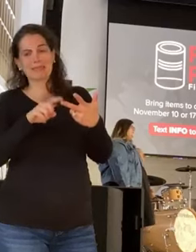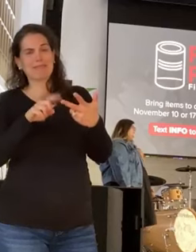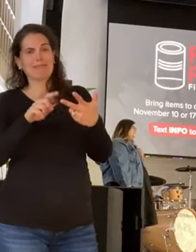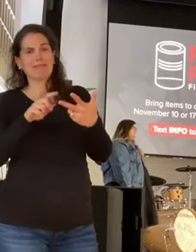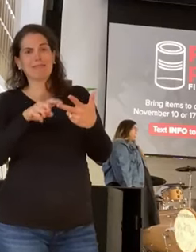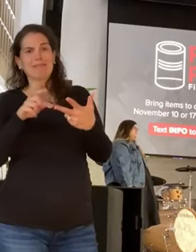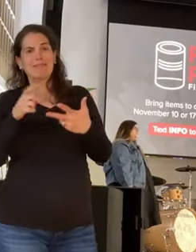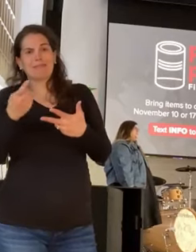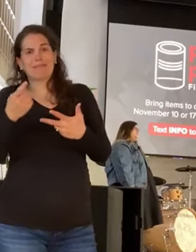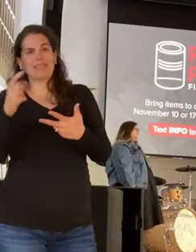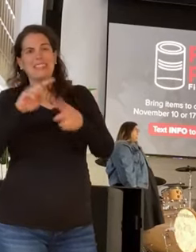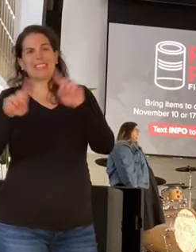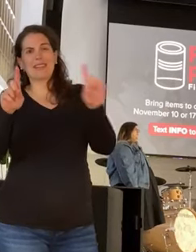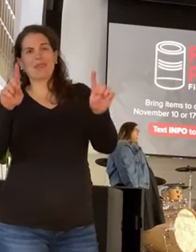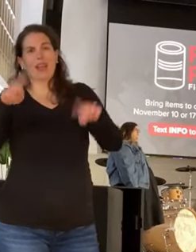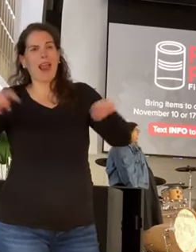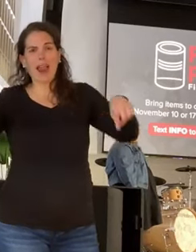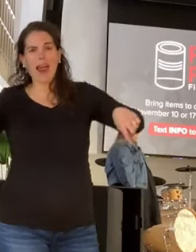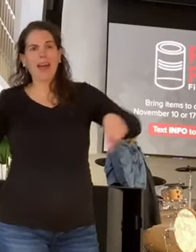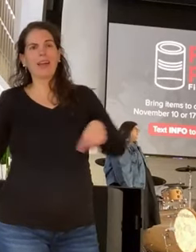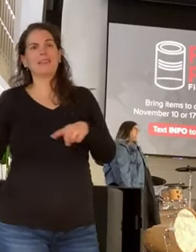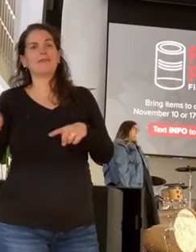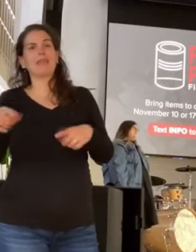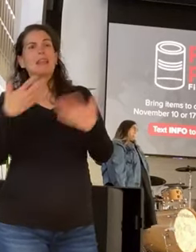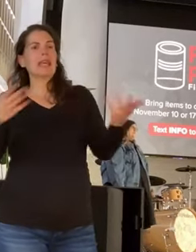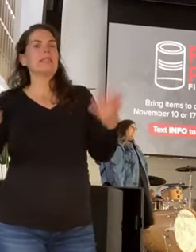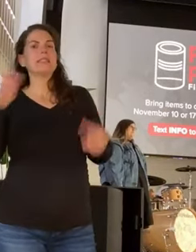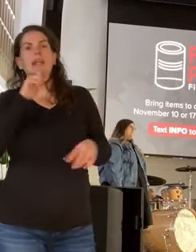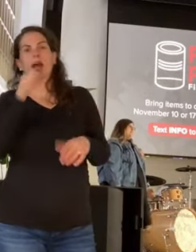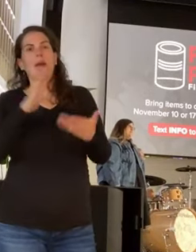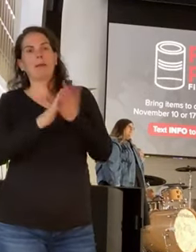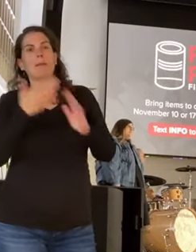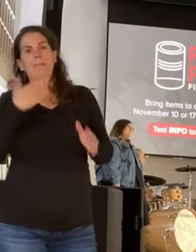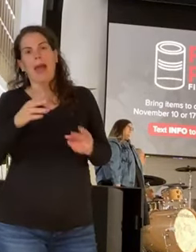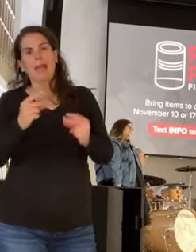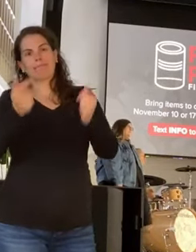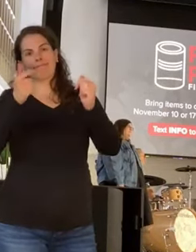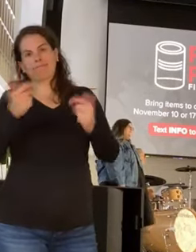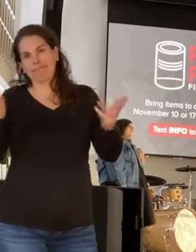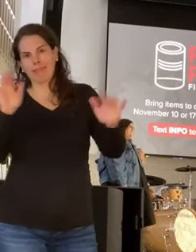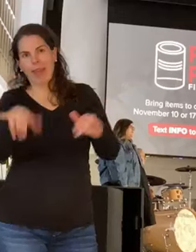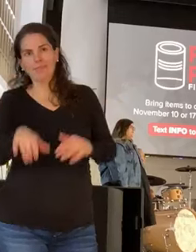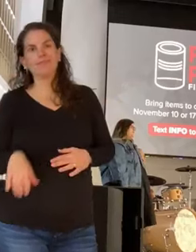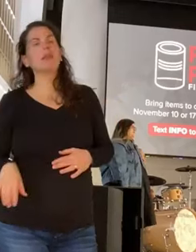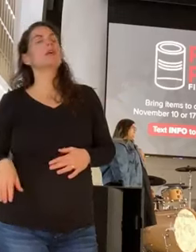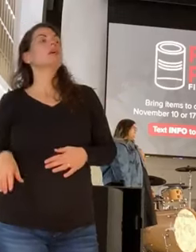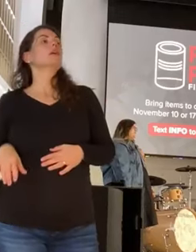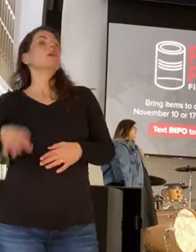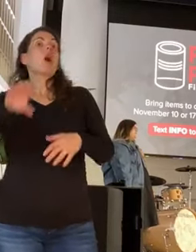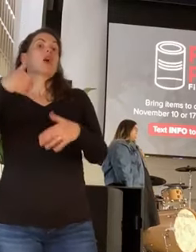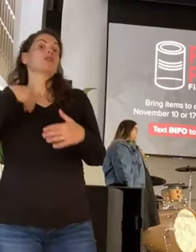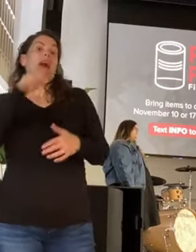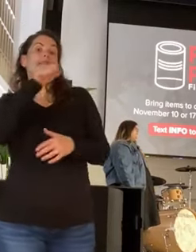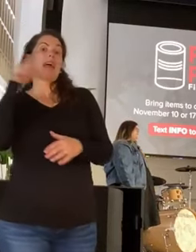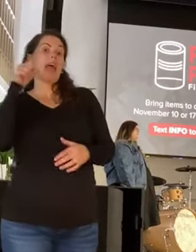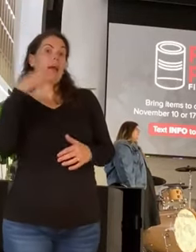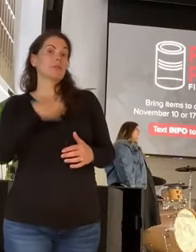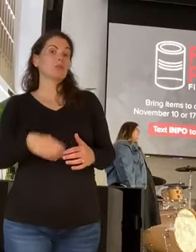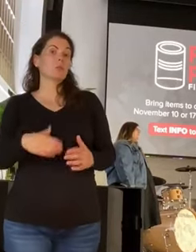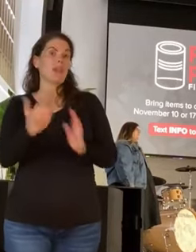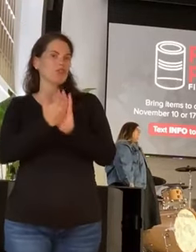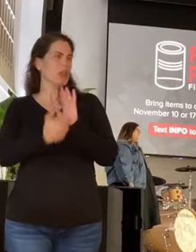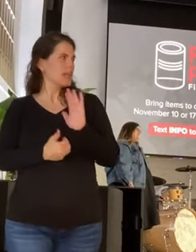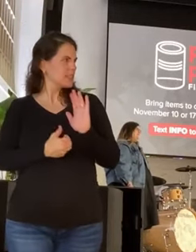God into our community over the holiday season. And so there's more information on the screen with that QR code. And we also have an Amazon